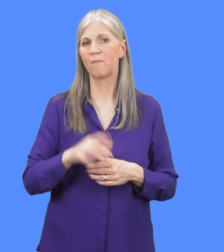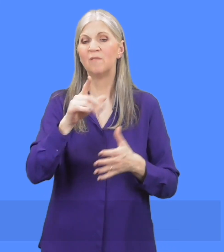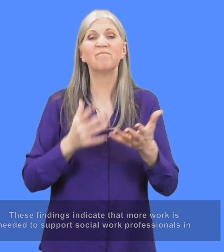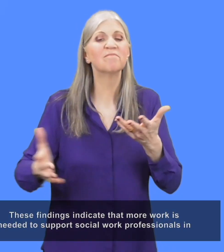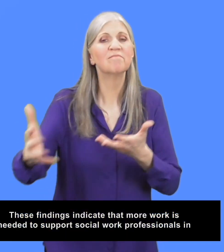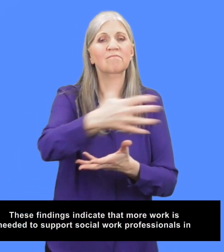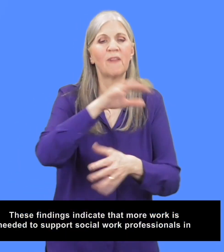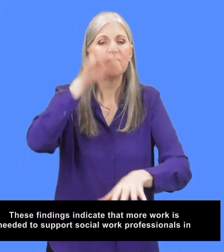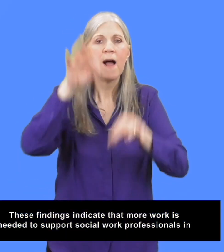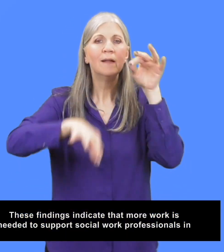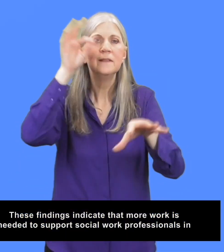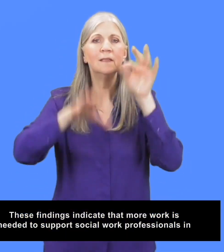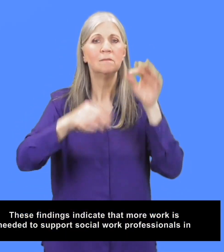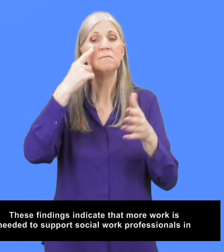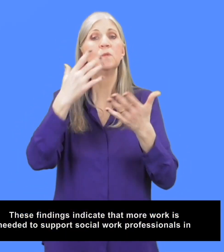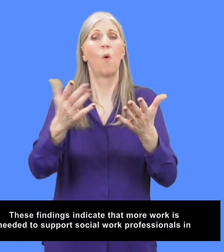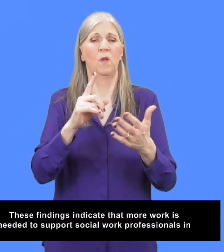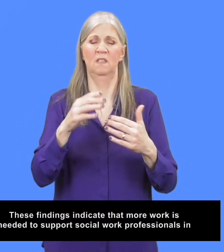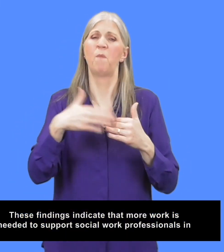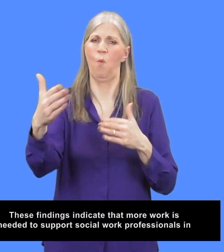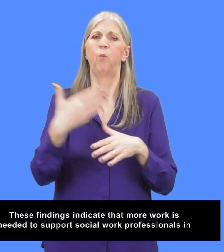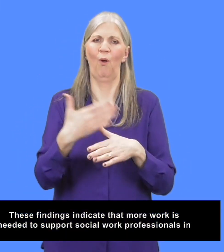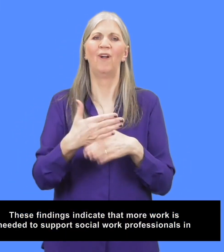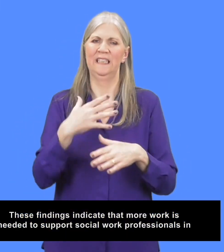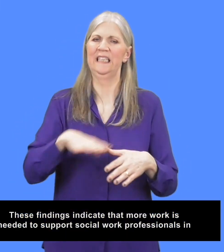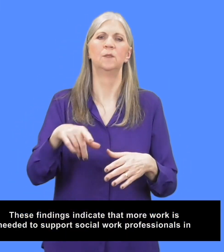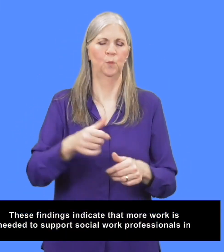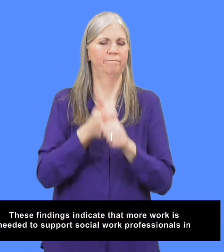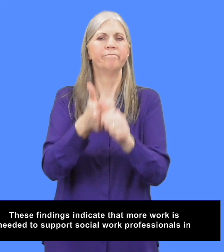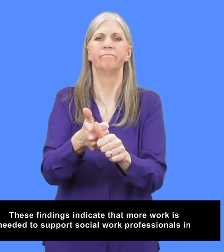These findings indicate that more work is needed to support social work professionals